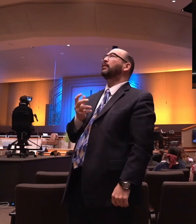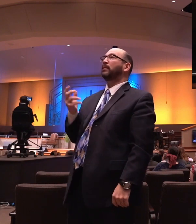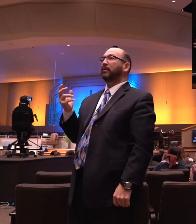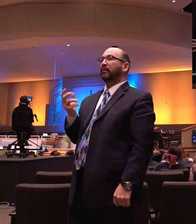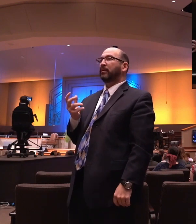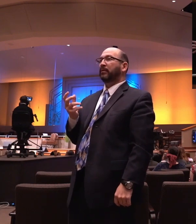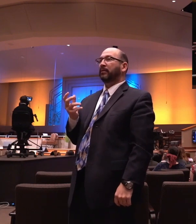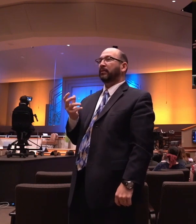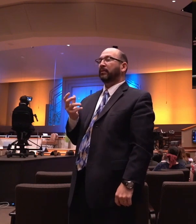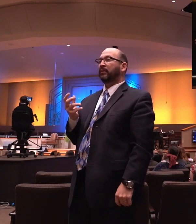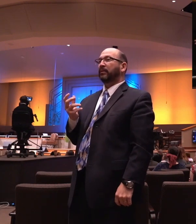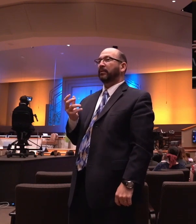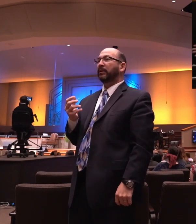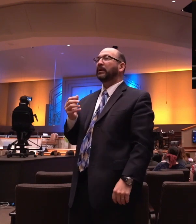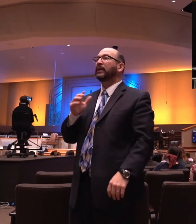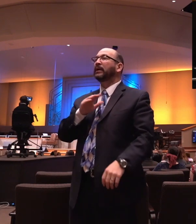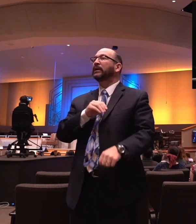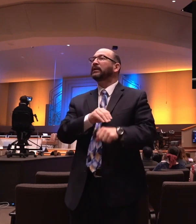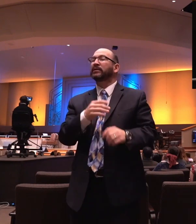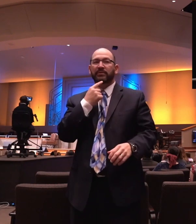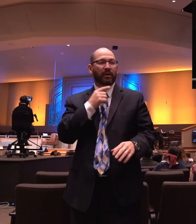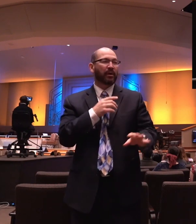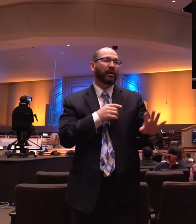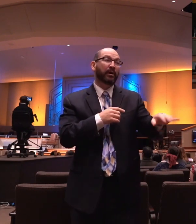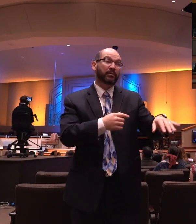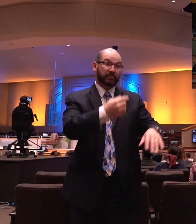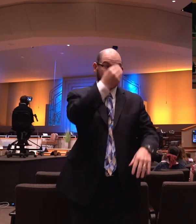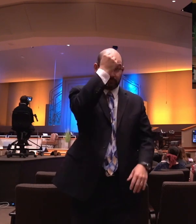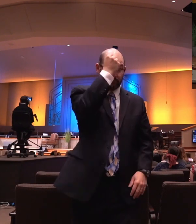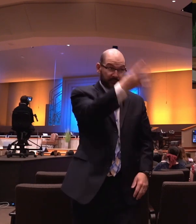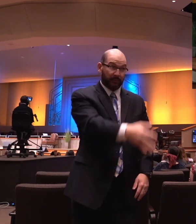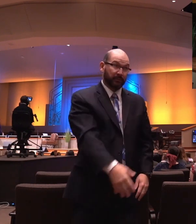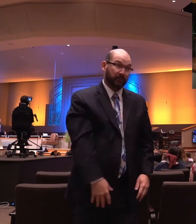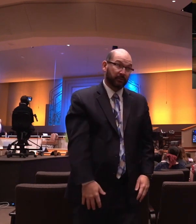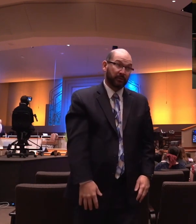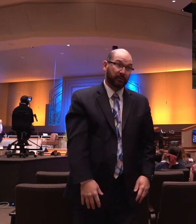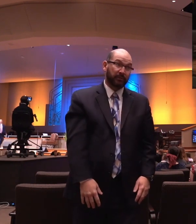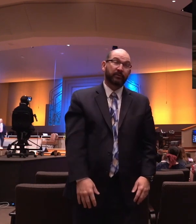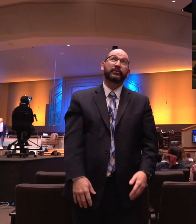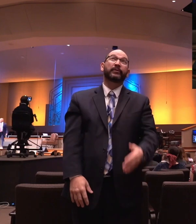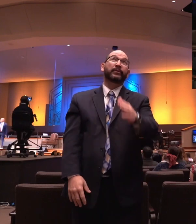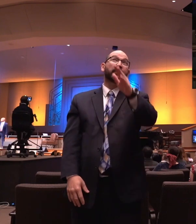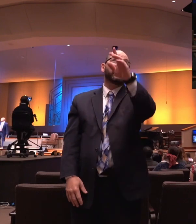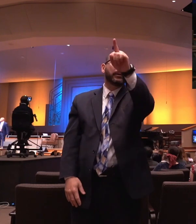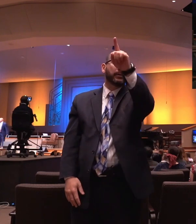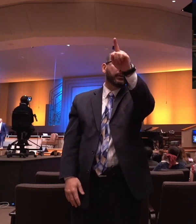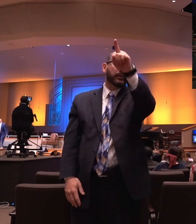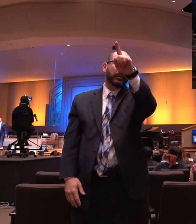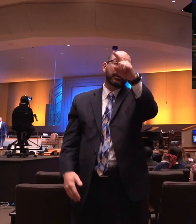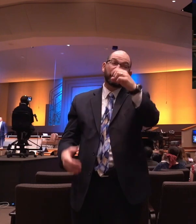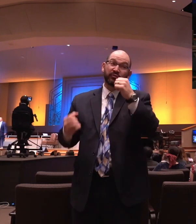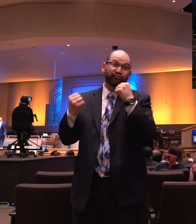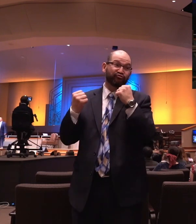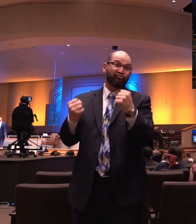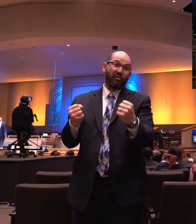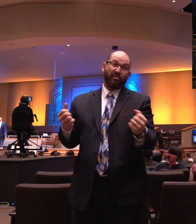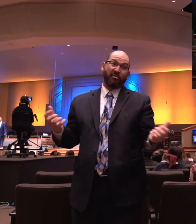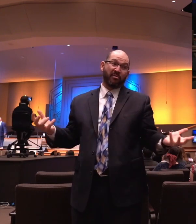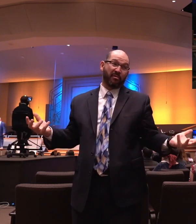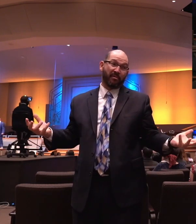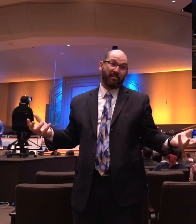And his counselors, his leadership said, We told you their God is too powerful.